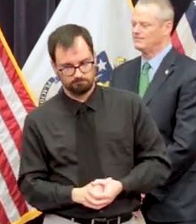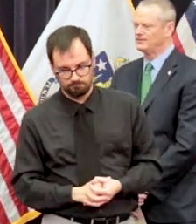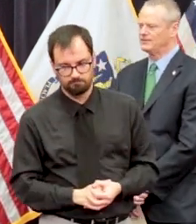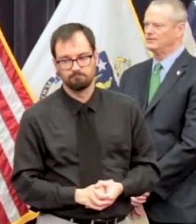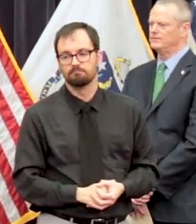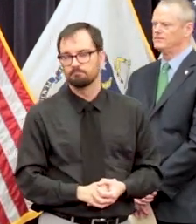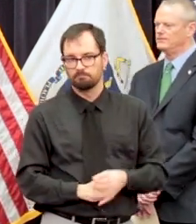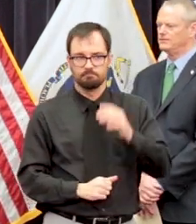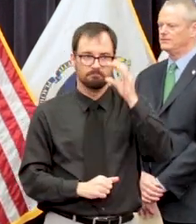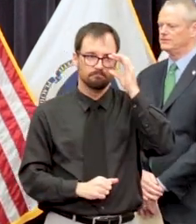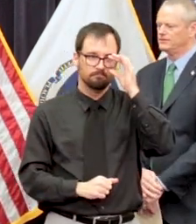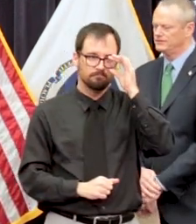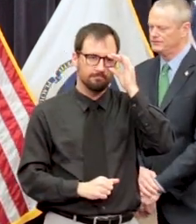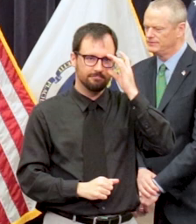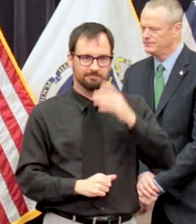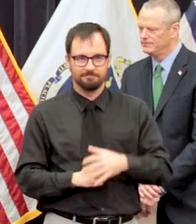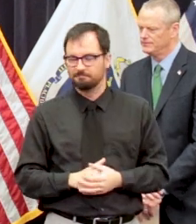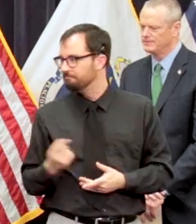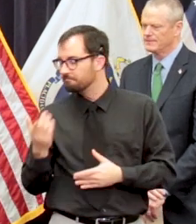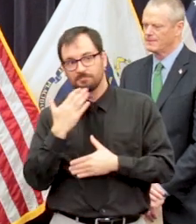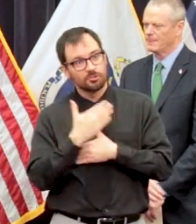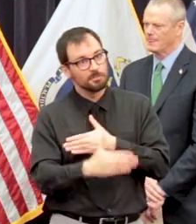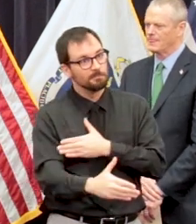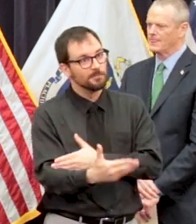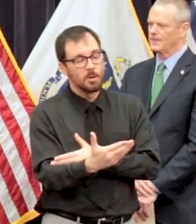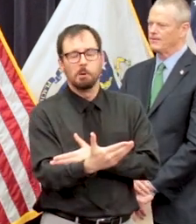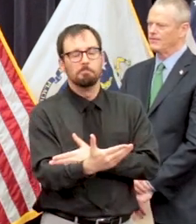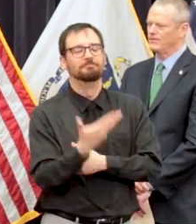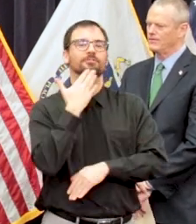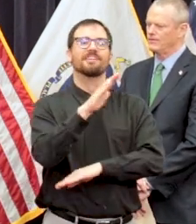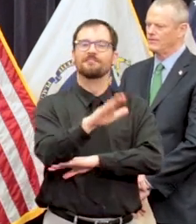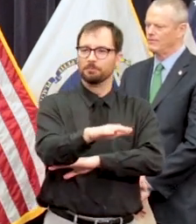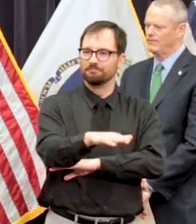I was going to say good morning, but good afternoon.